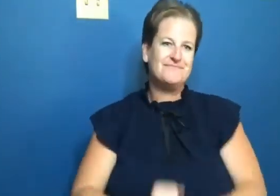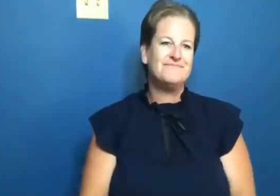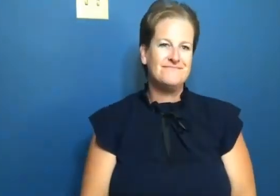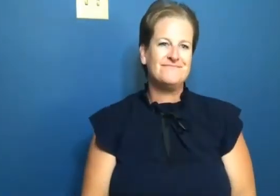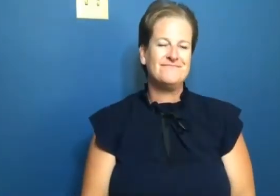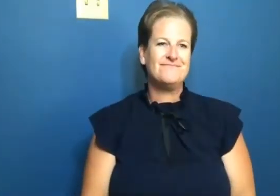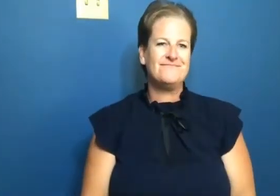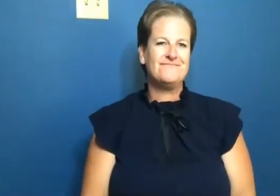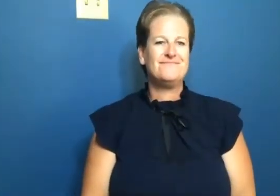Thank you, Natalie.